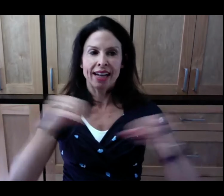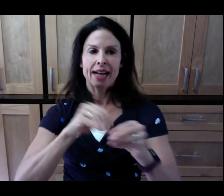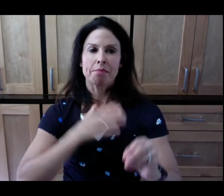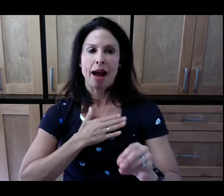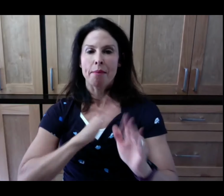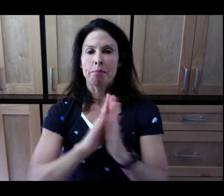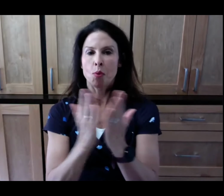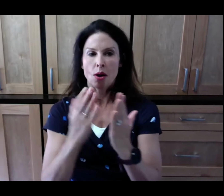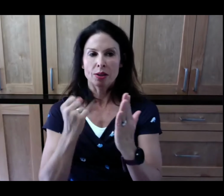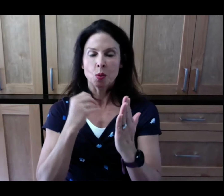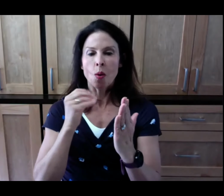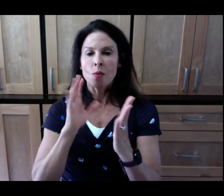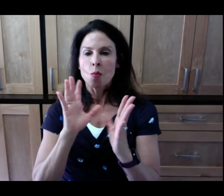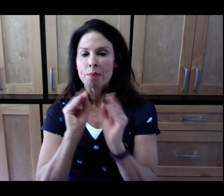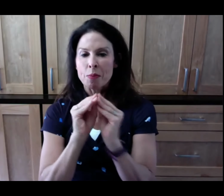topics with diversity and